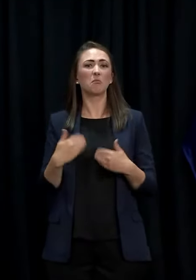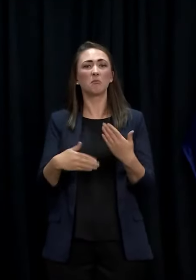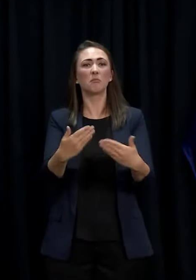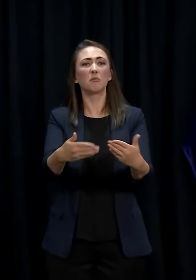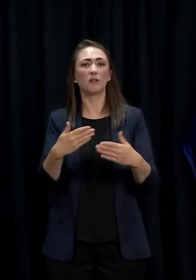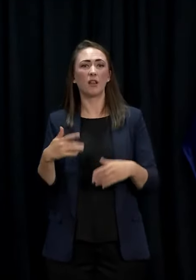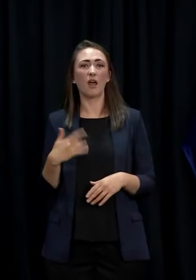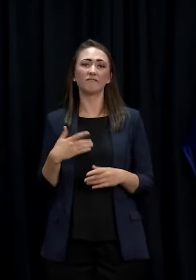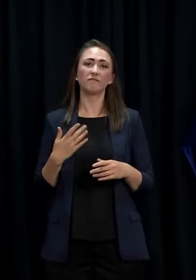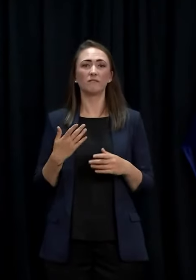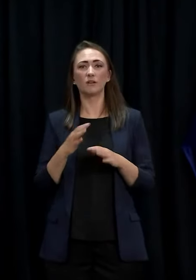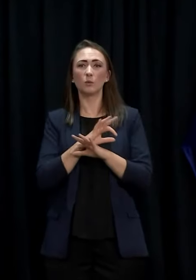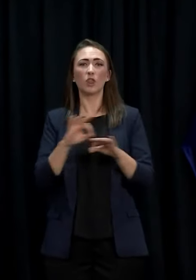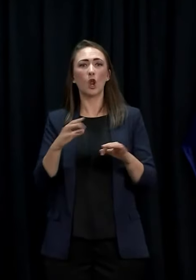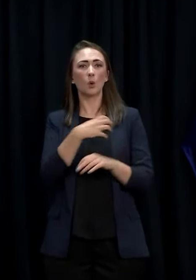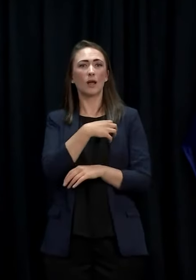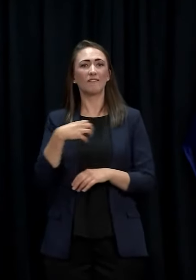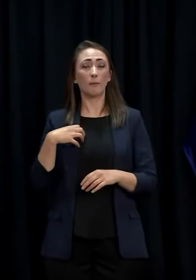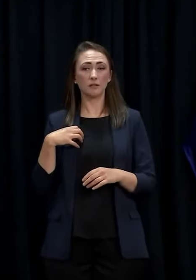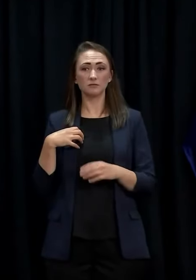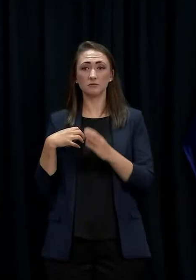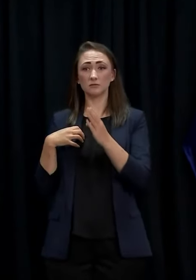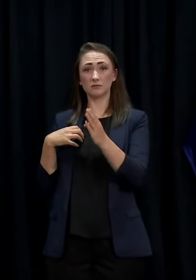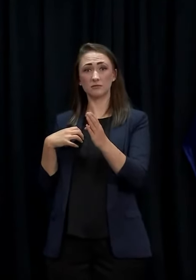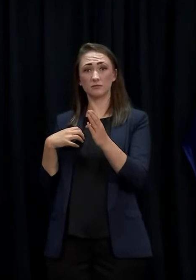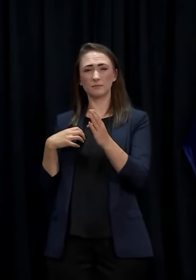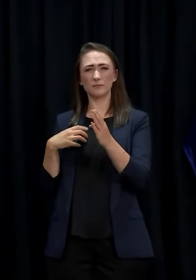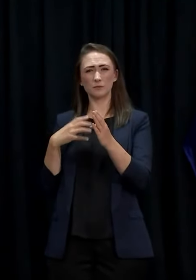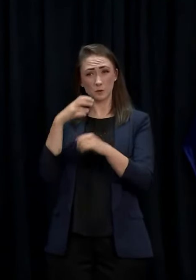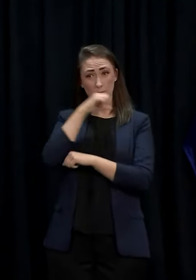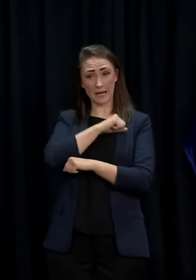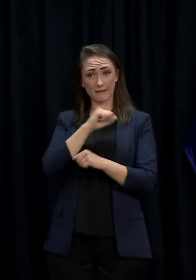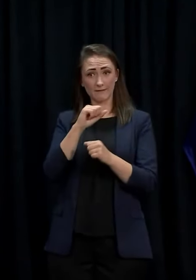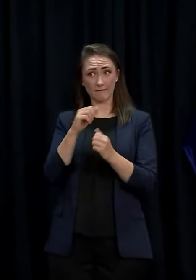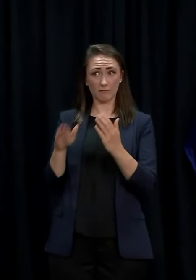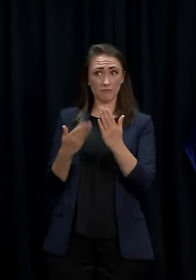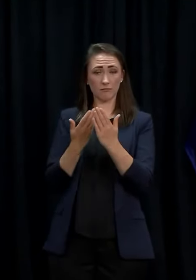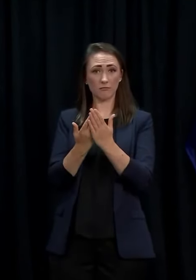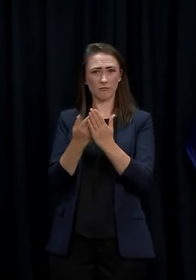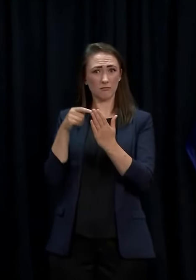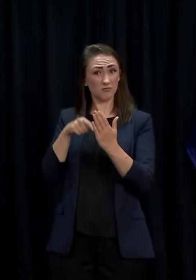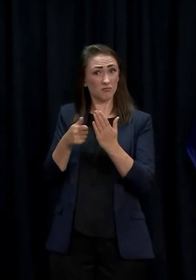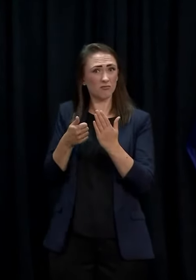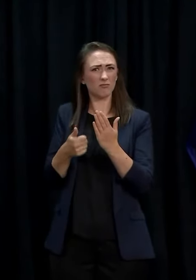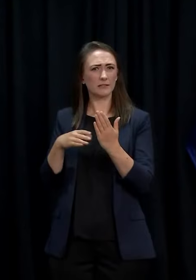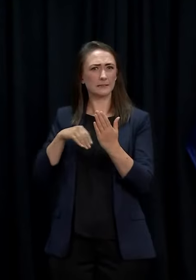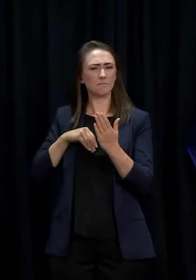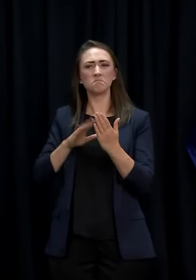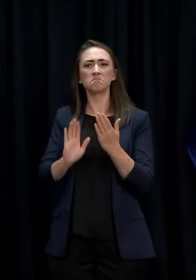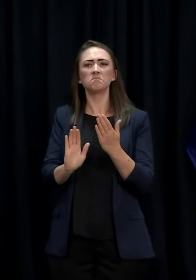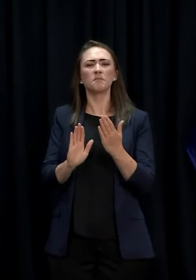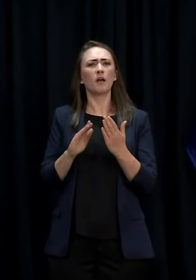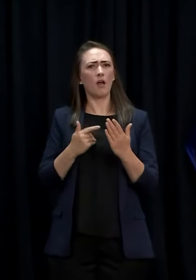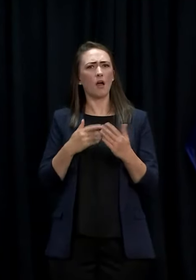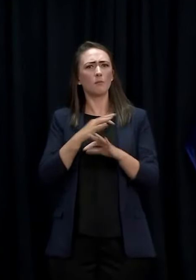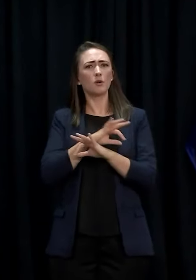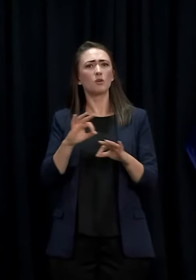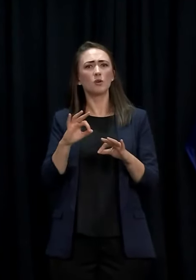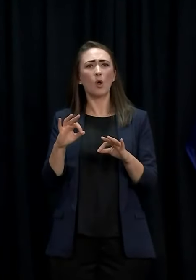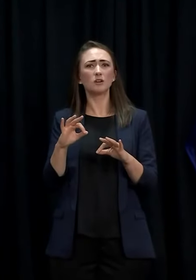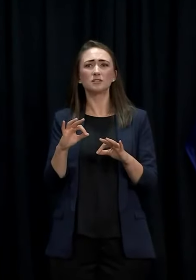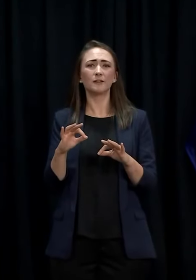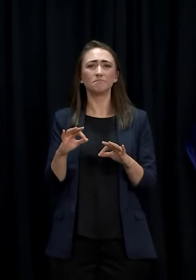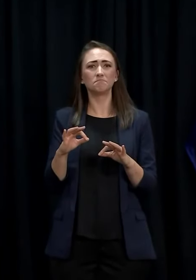Probably not in this particular case. I'm not sure I would have been particularly well received. But overall, I'm not going to pass judgment on members of Parliament